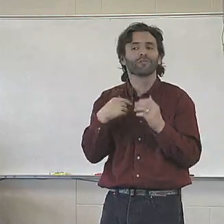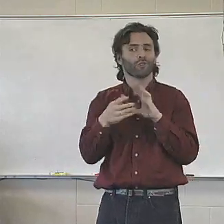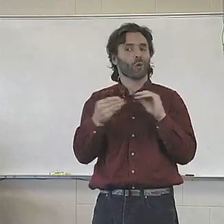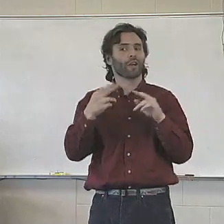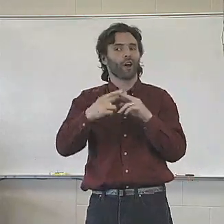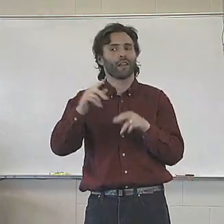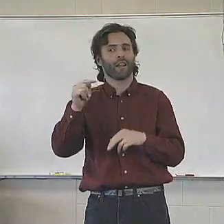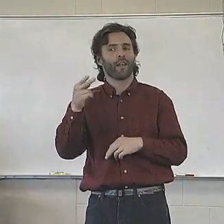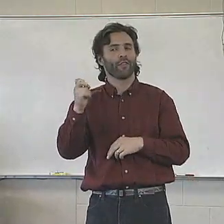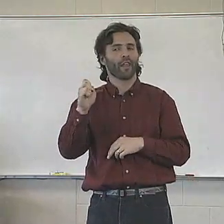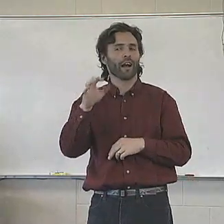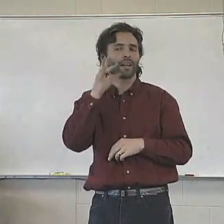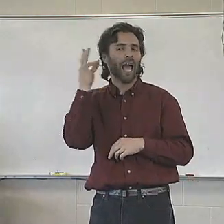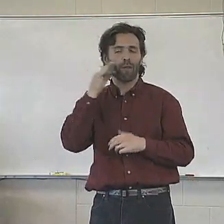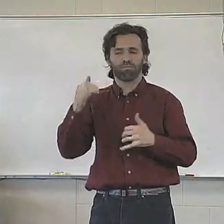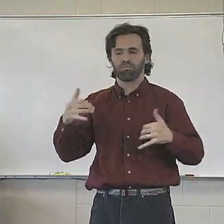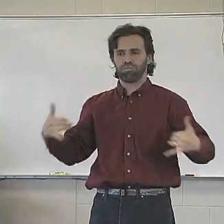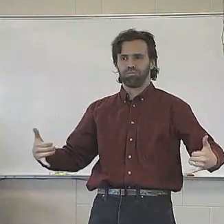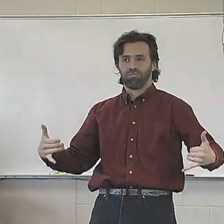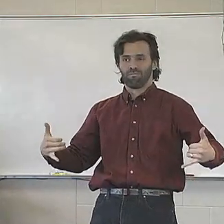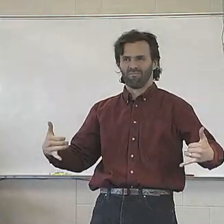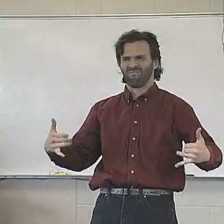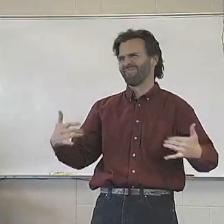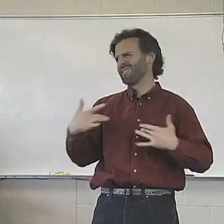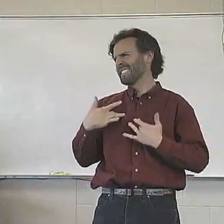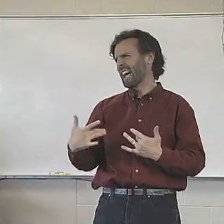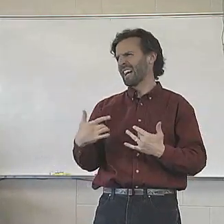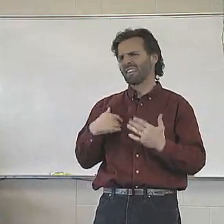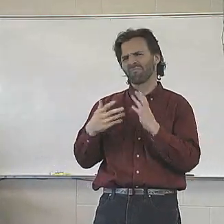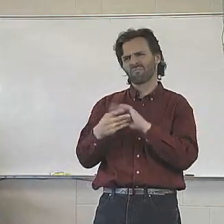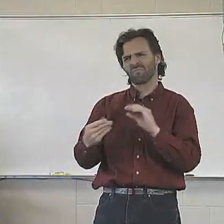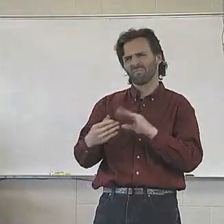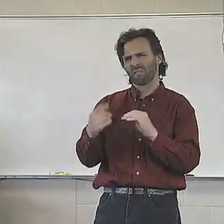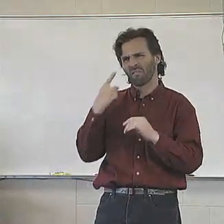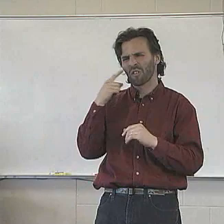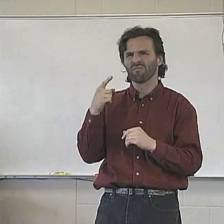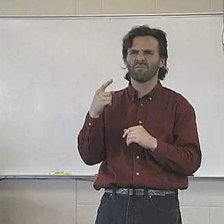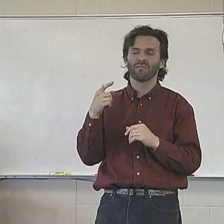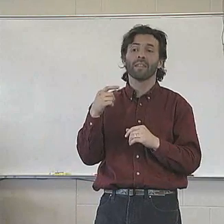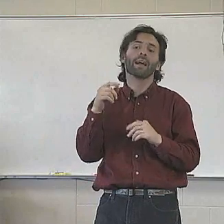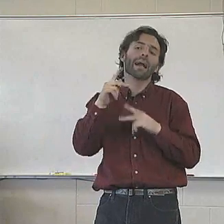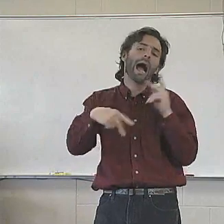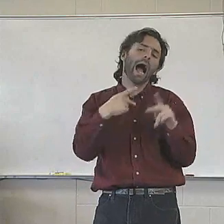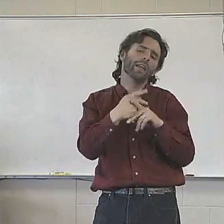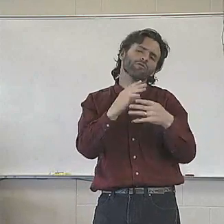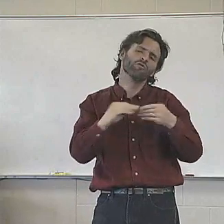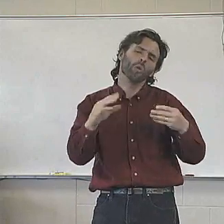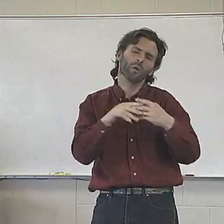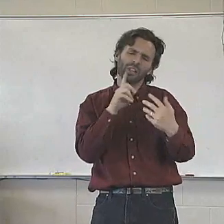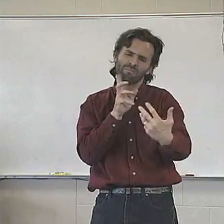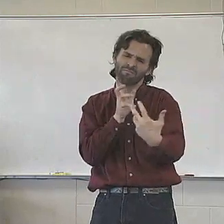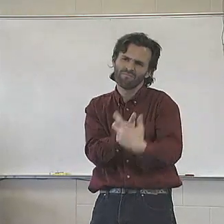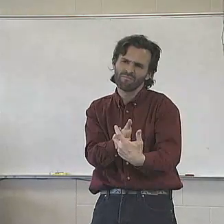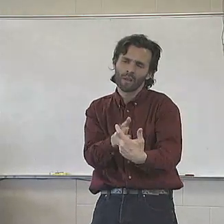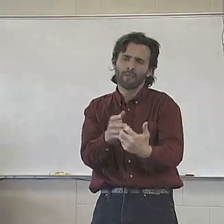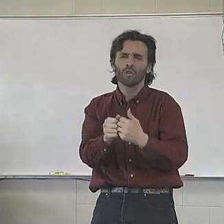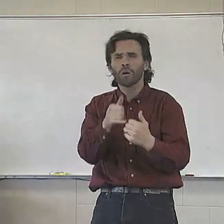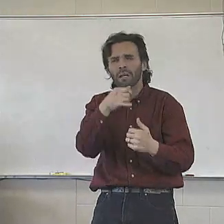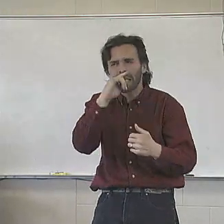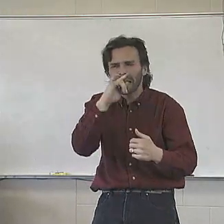Cat. And I would normally only tell this is the kind of television or kind of story that's really good for 2 to